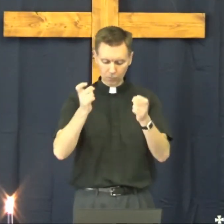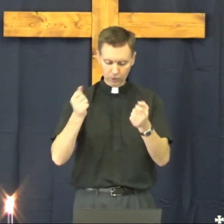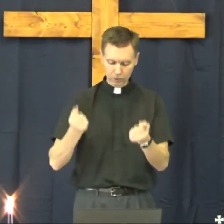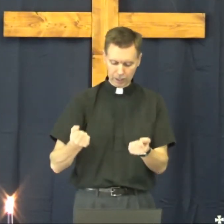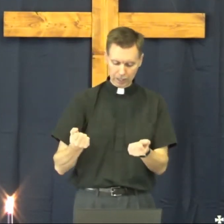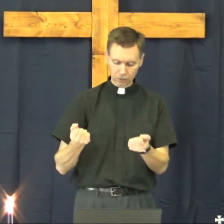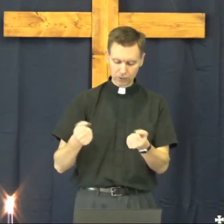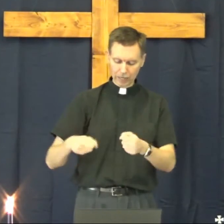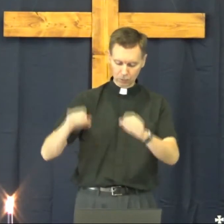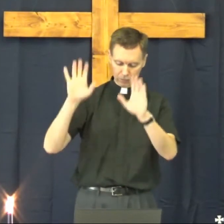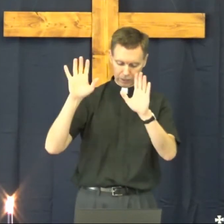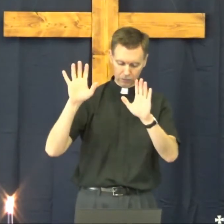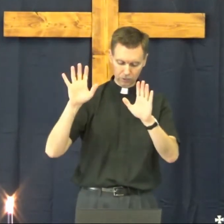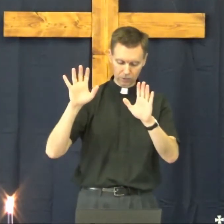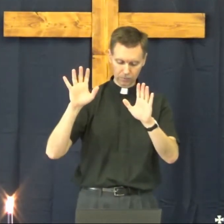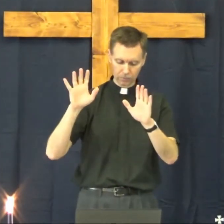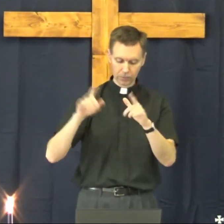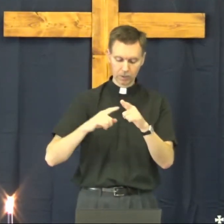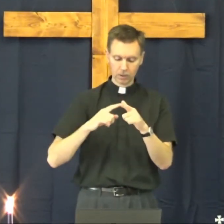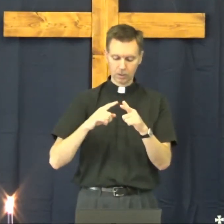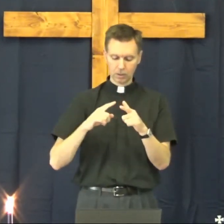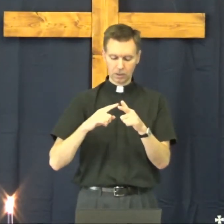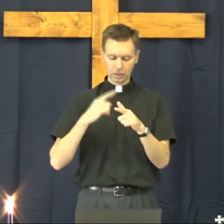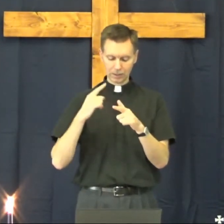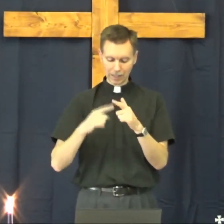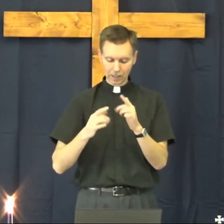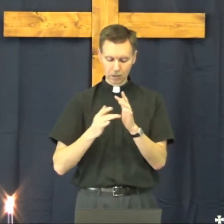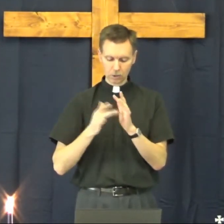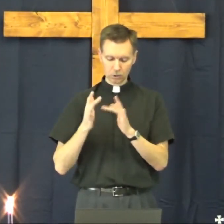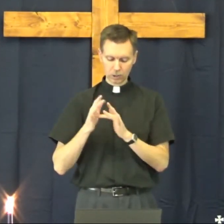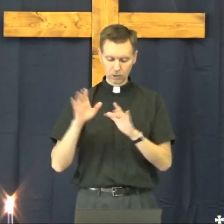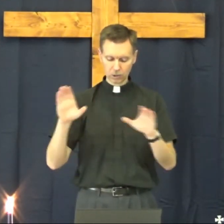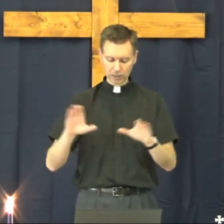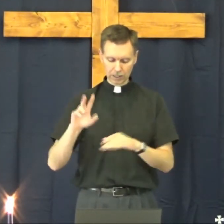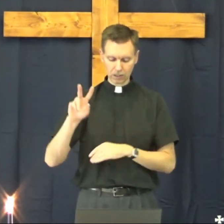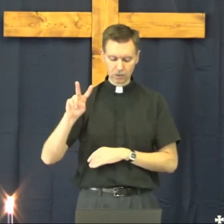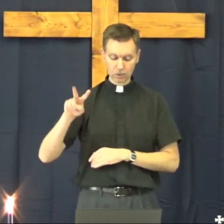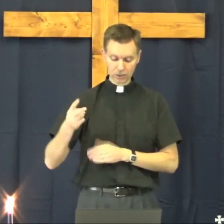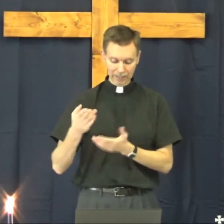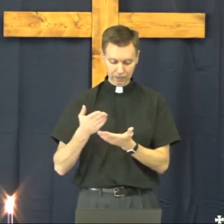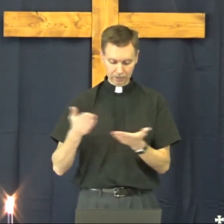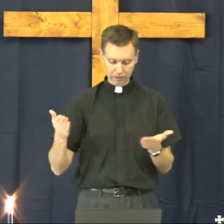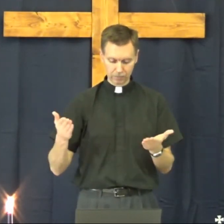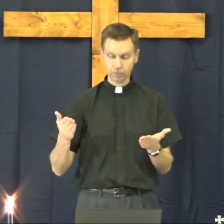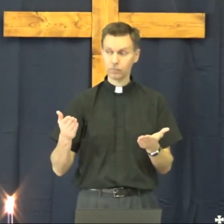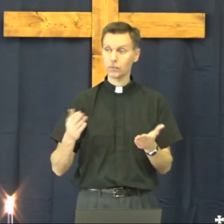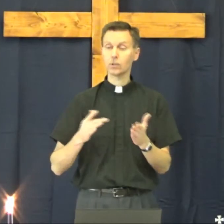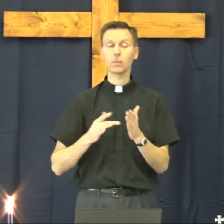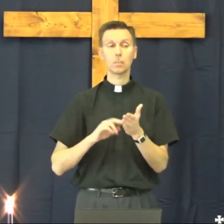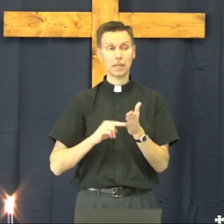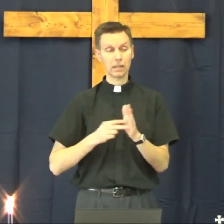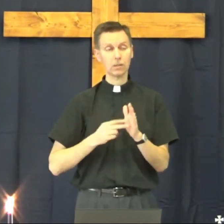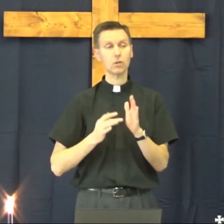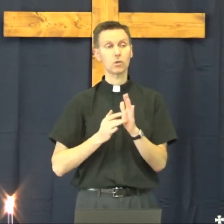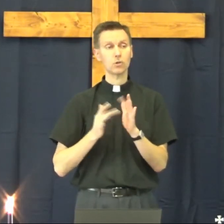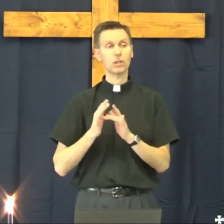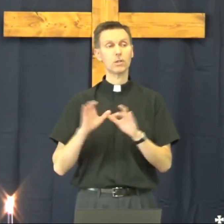offerings and the sacrifices. Then Jesus did the second thing, meaning Jesus